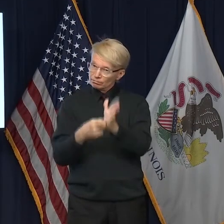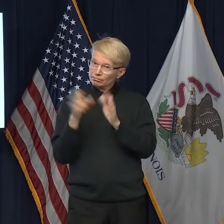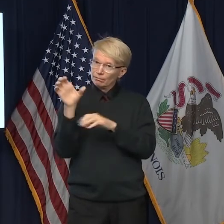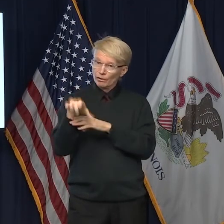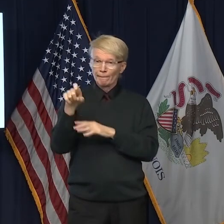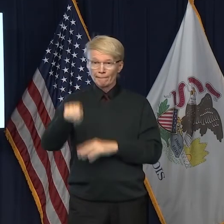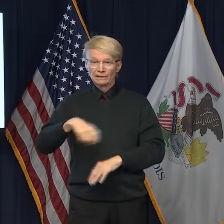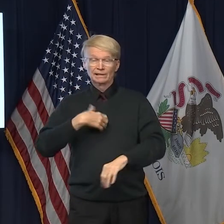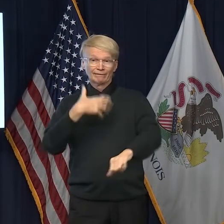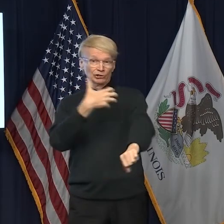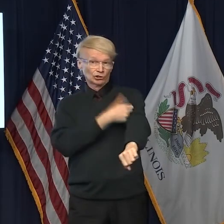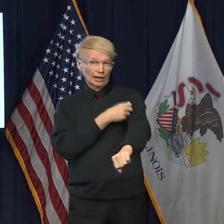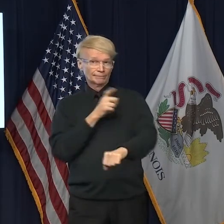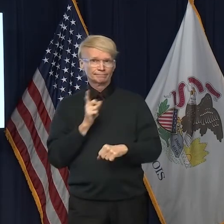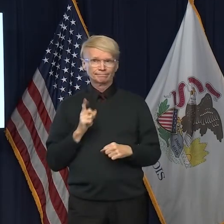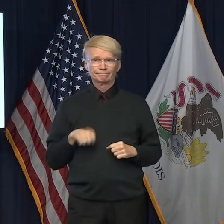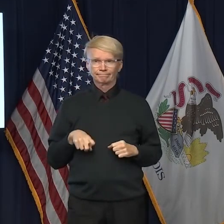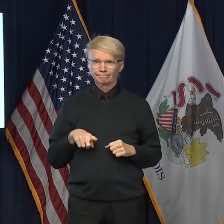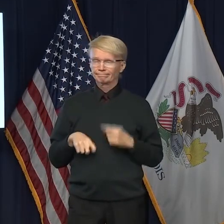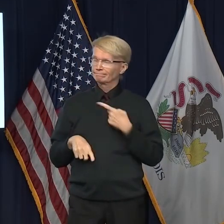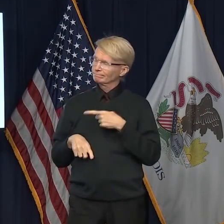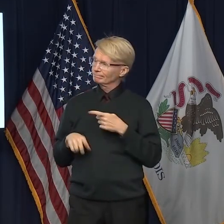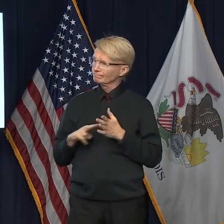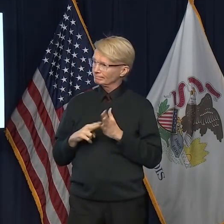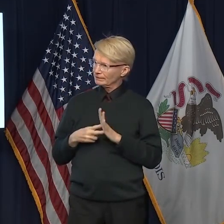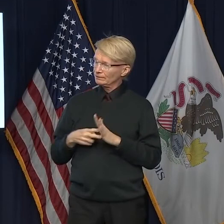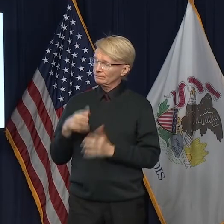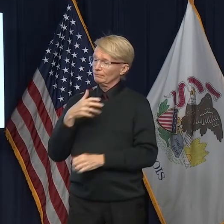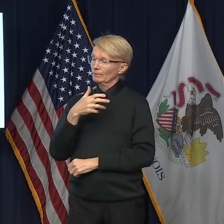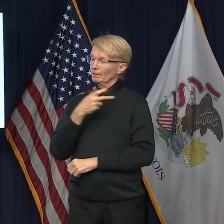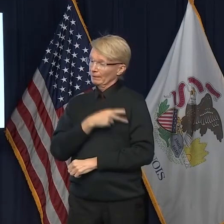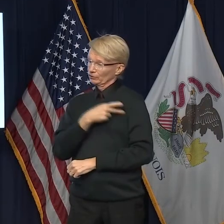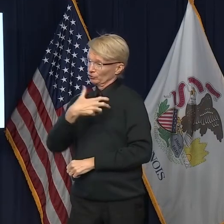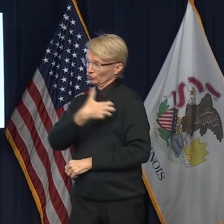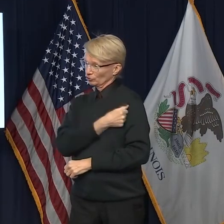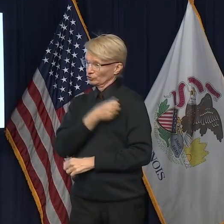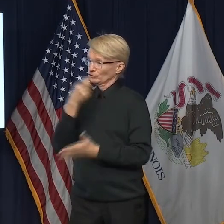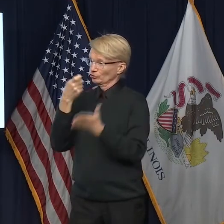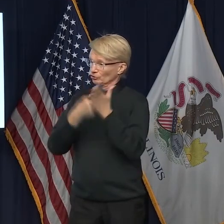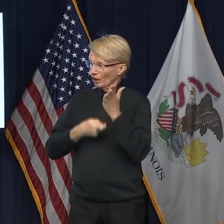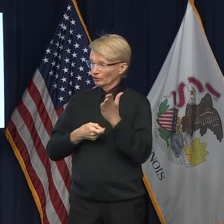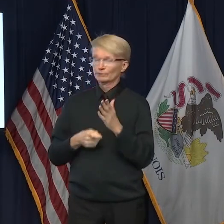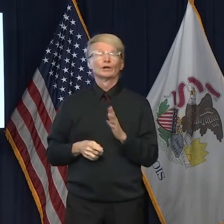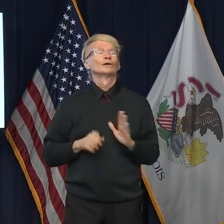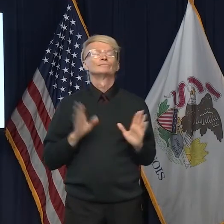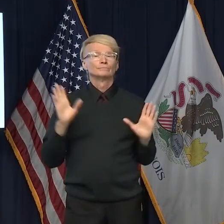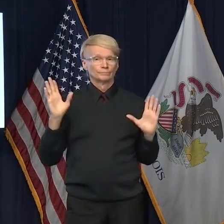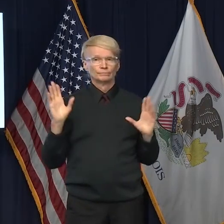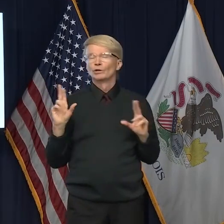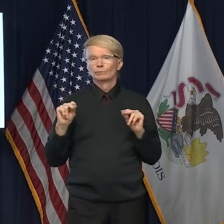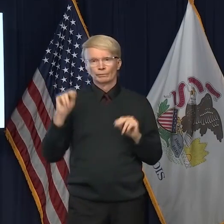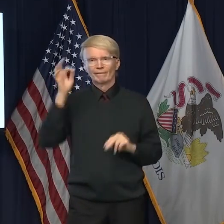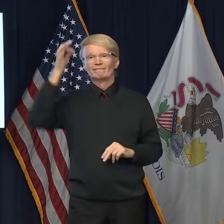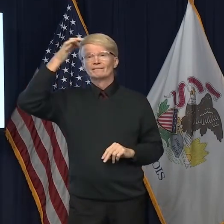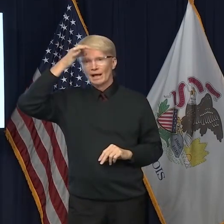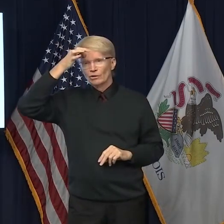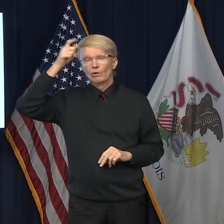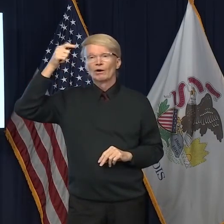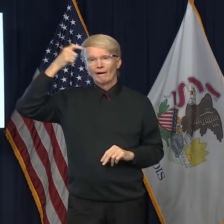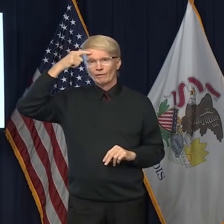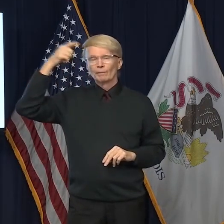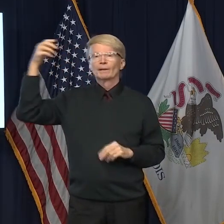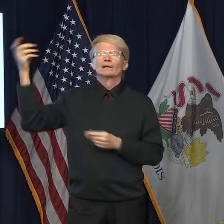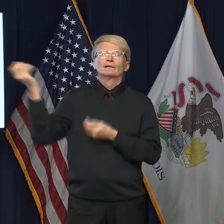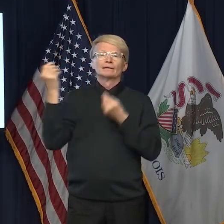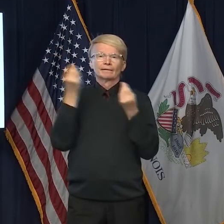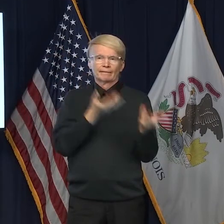shots? I'm sorry, will patients who get it be charged? Yes. No, the federal government is providing the vaccines